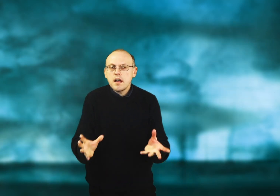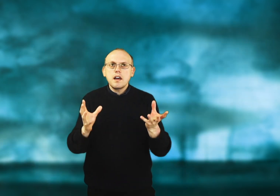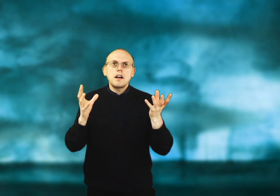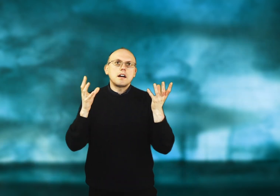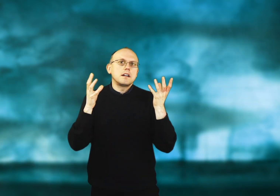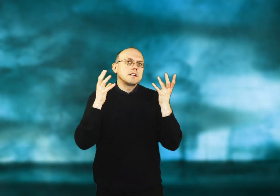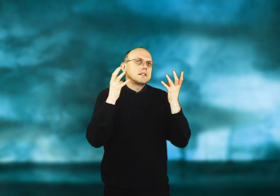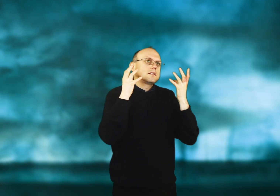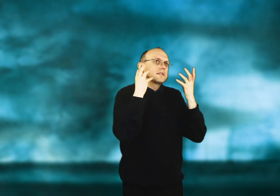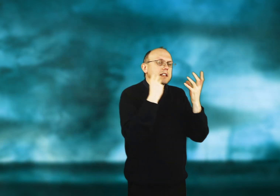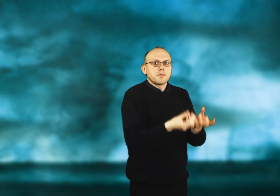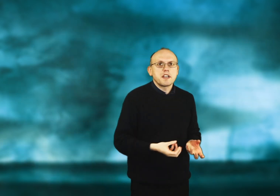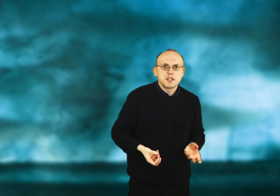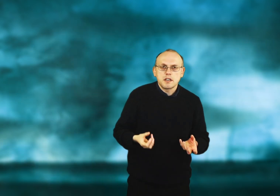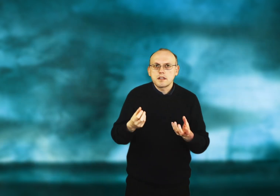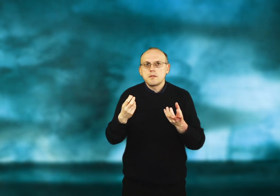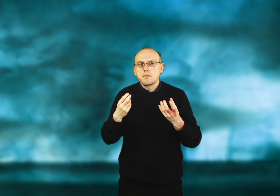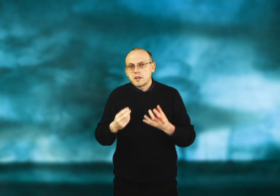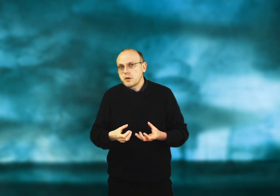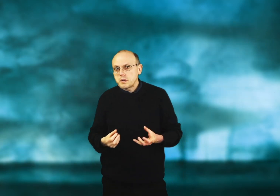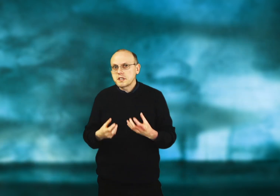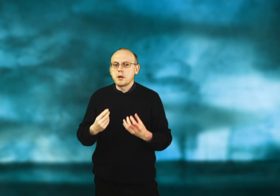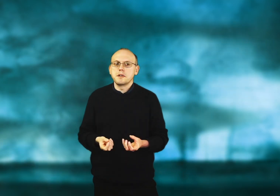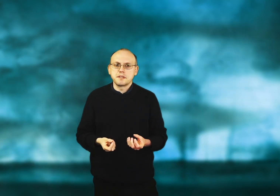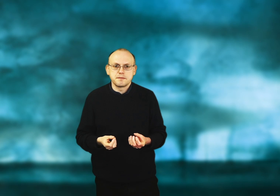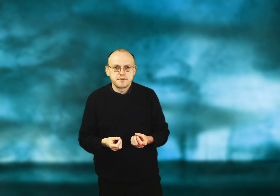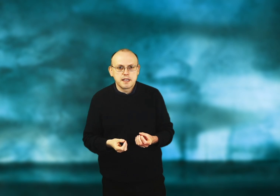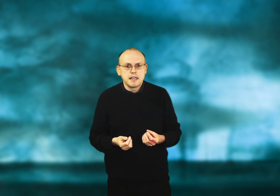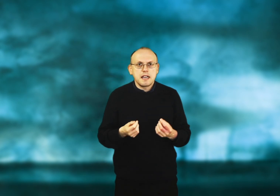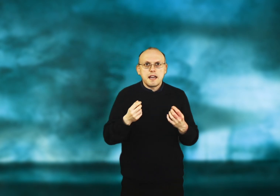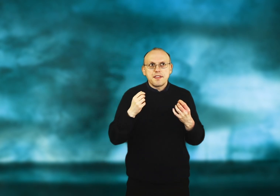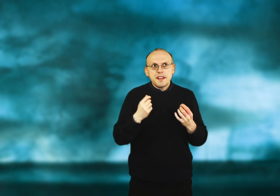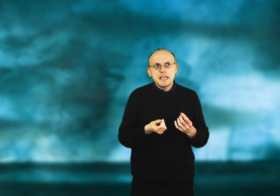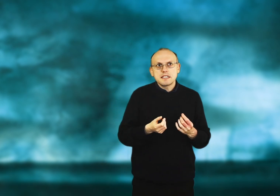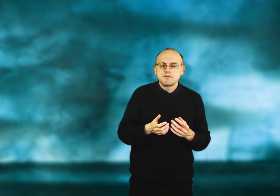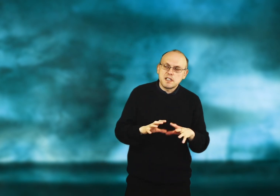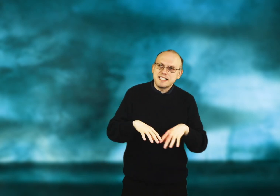Another situation when you use commas, and these,